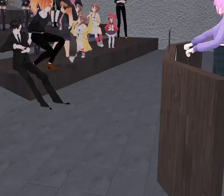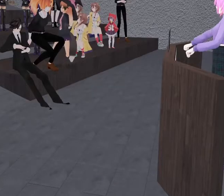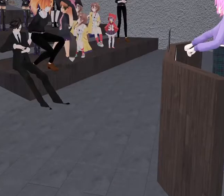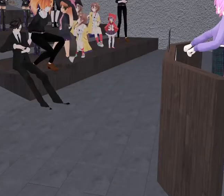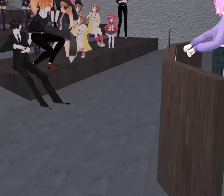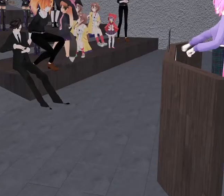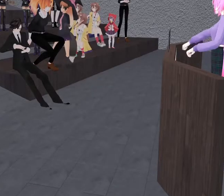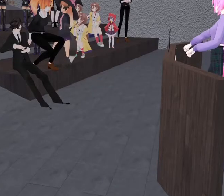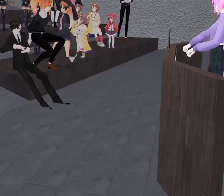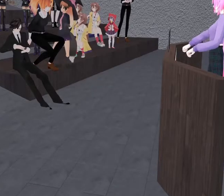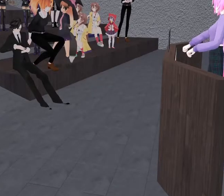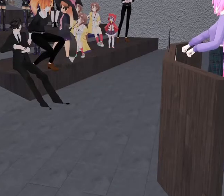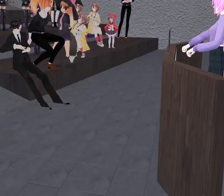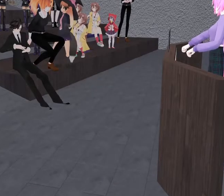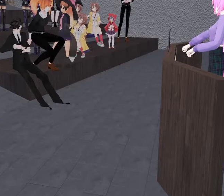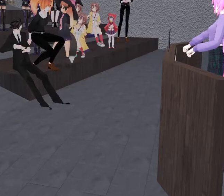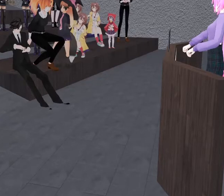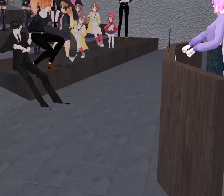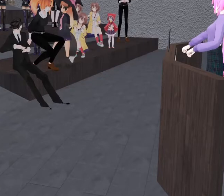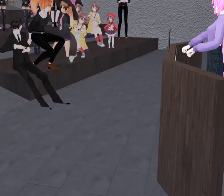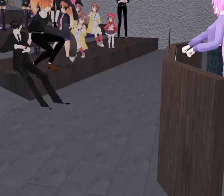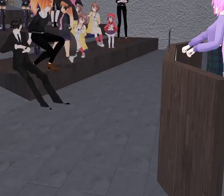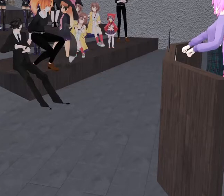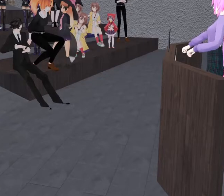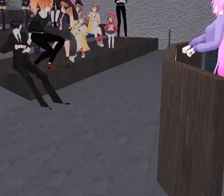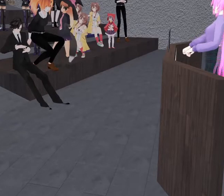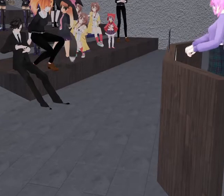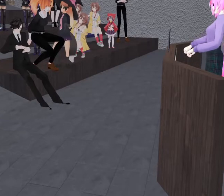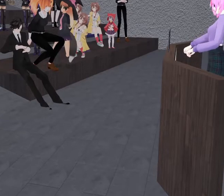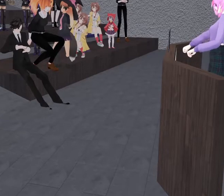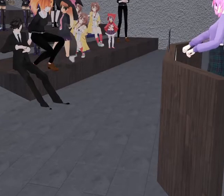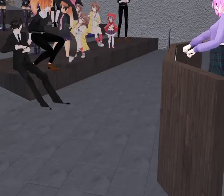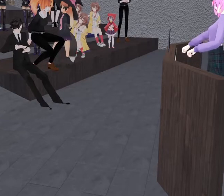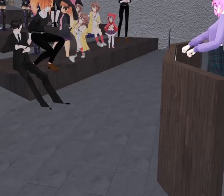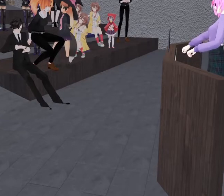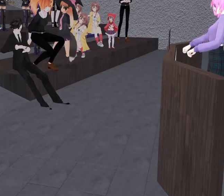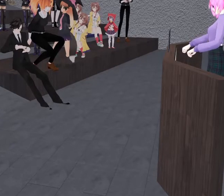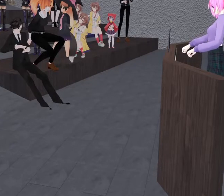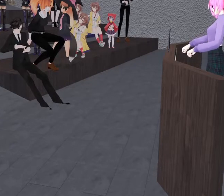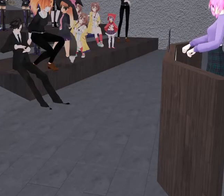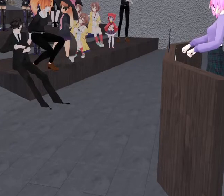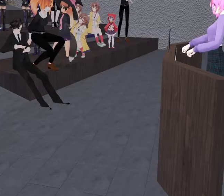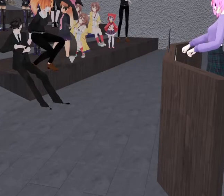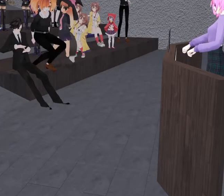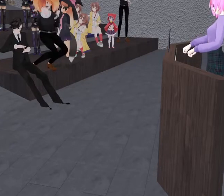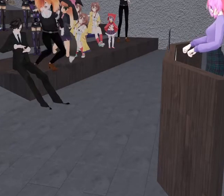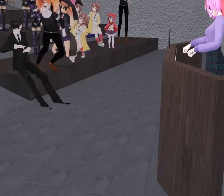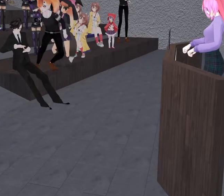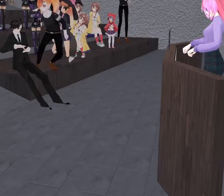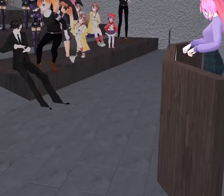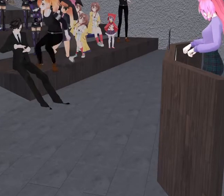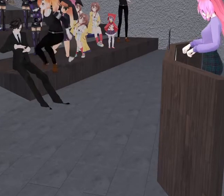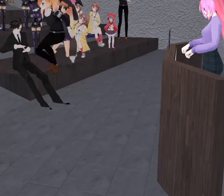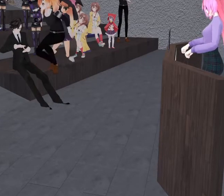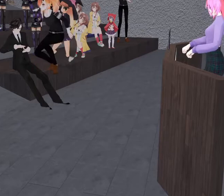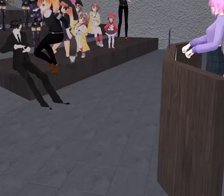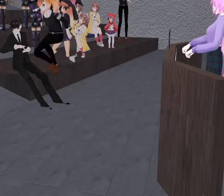can you tell the difference between a real teacher and a fake teacher that's trying to teach you sign language when you barely know any sign